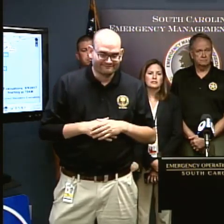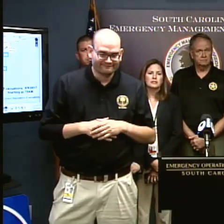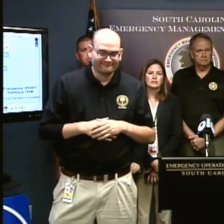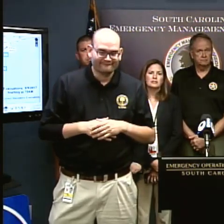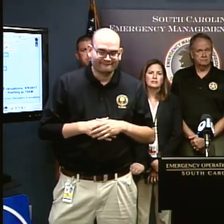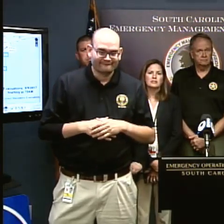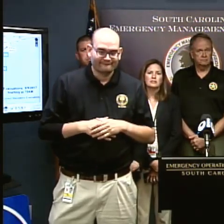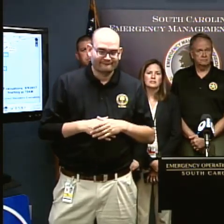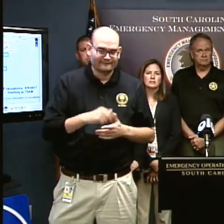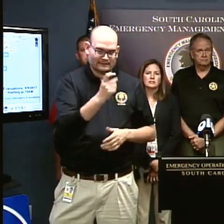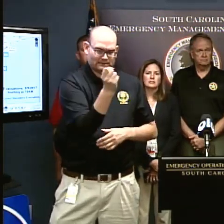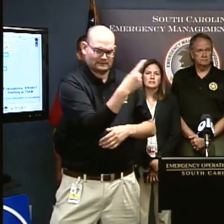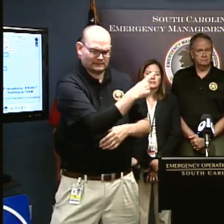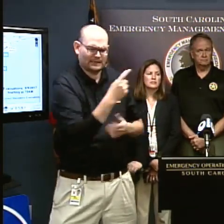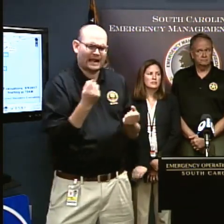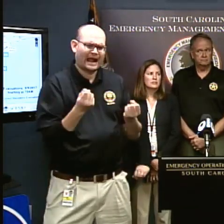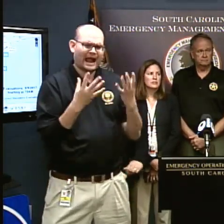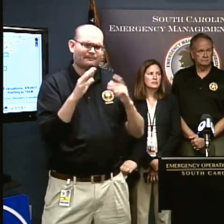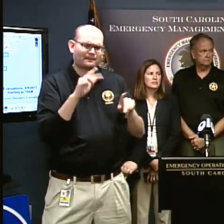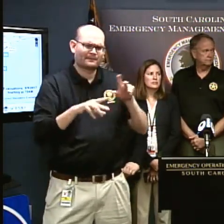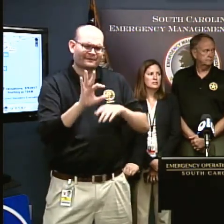many FEMA staff are in the state?